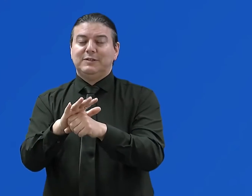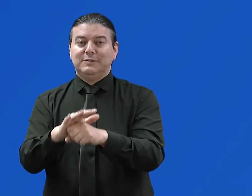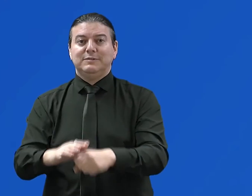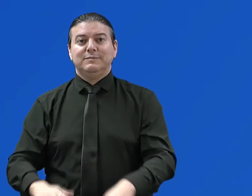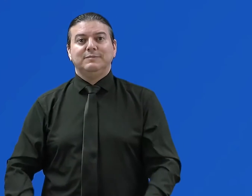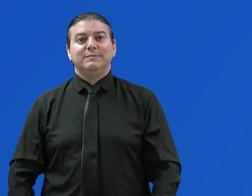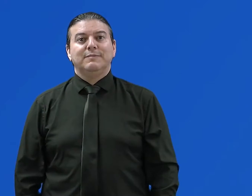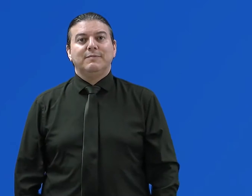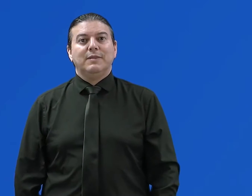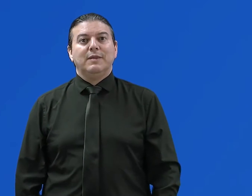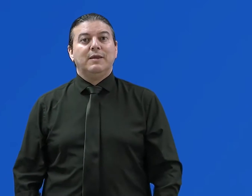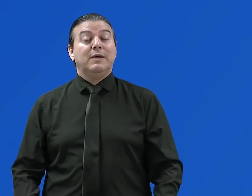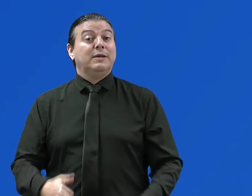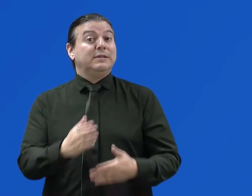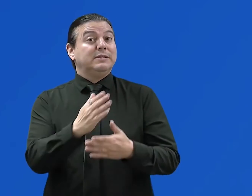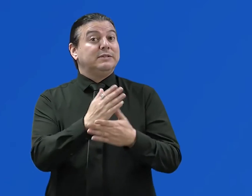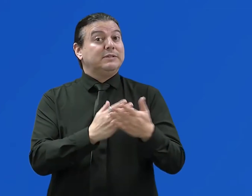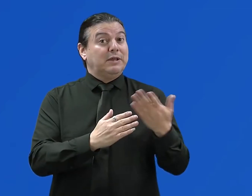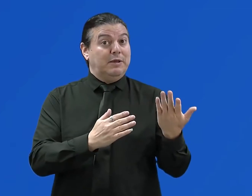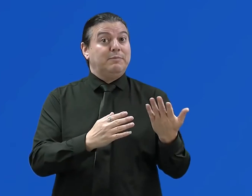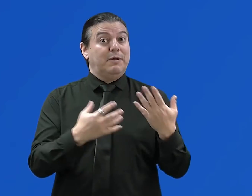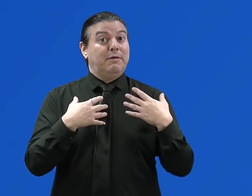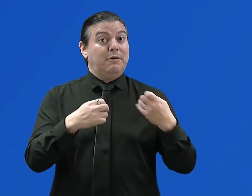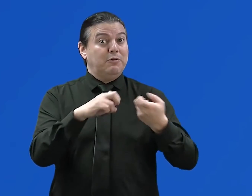Some of these conditions are obesity,